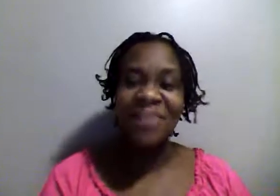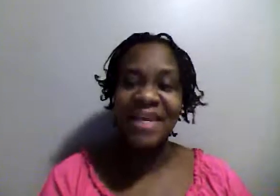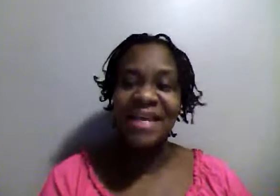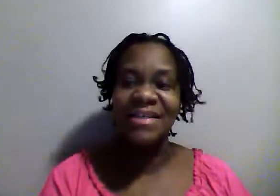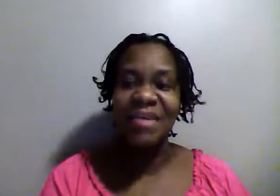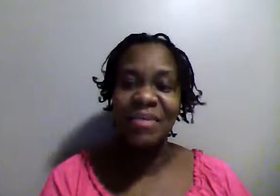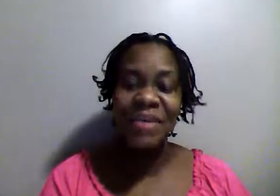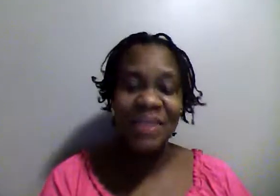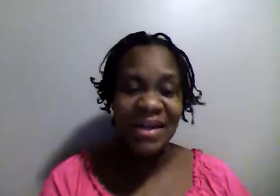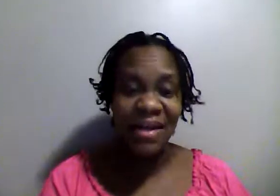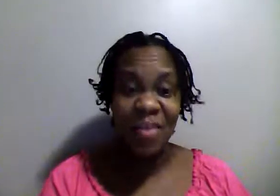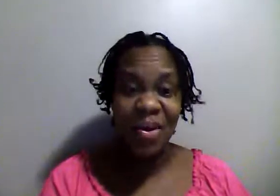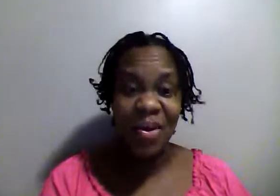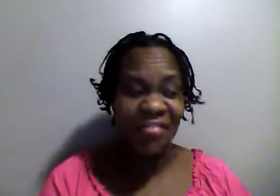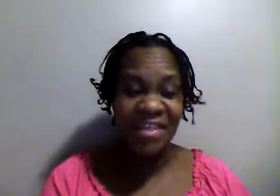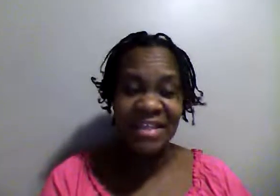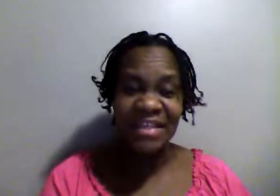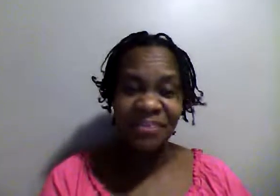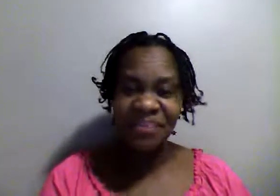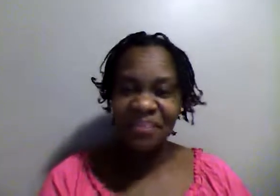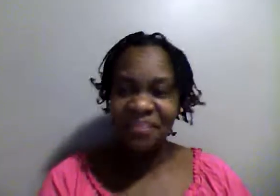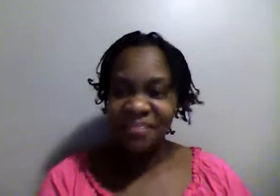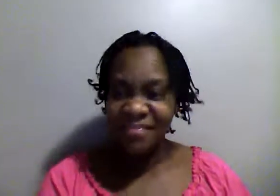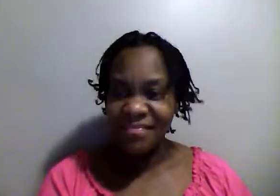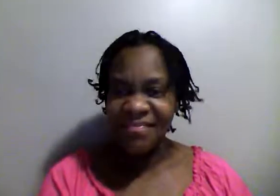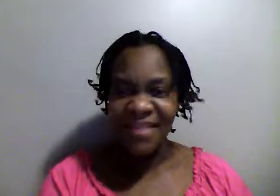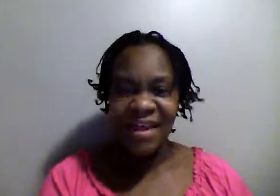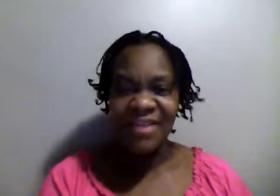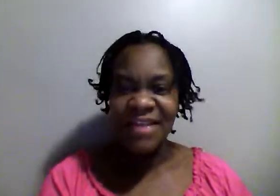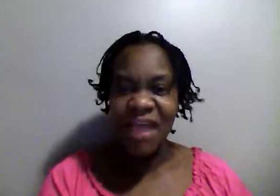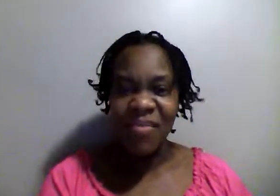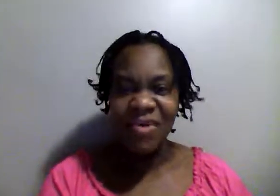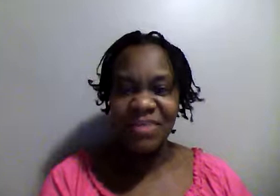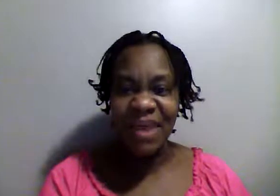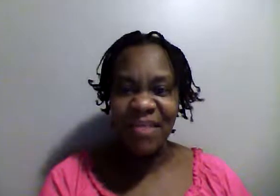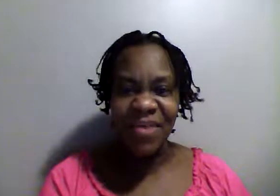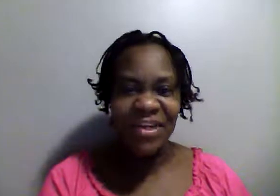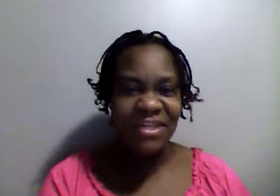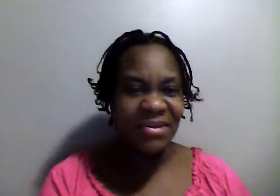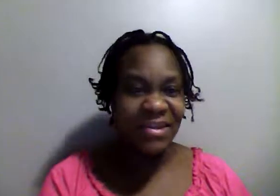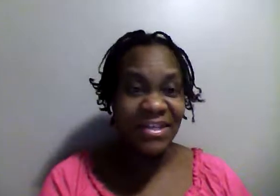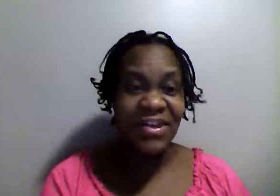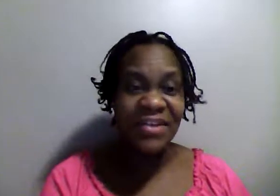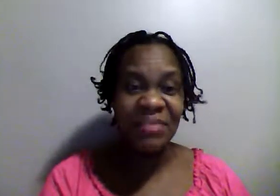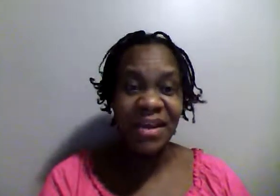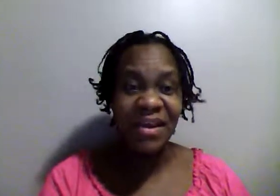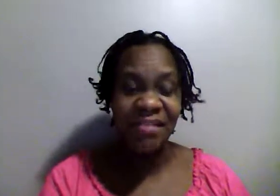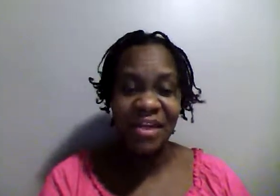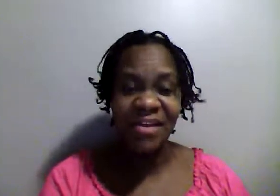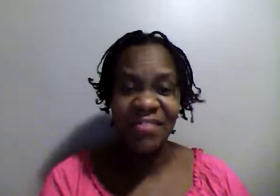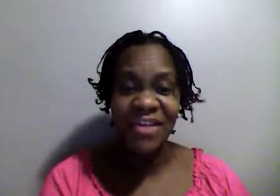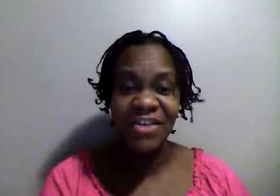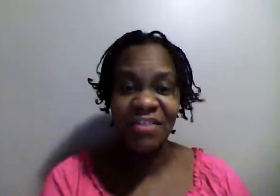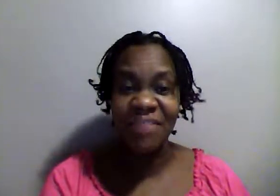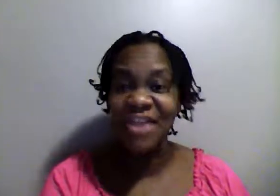Yes, I will be doing a lot more of this as time goes by. It's going to be a regular feature of my